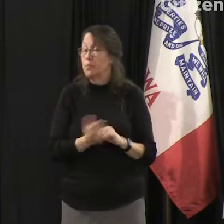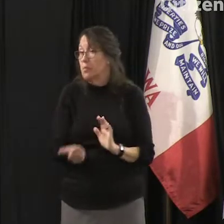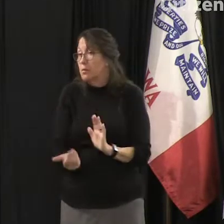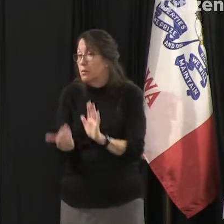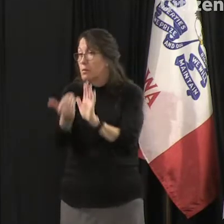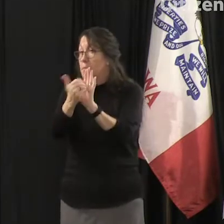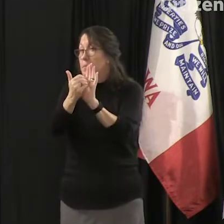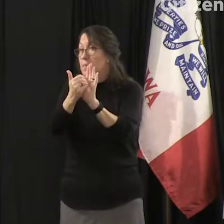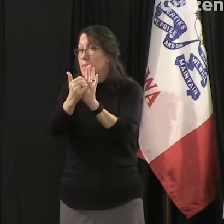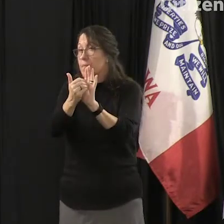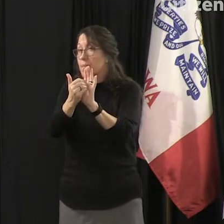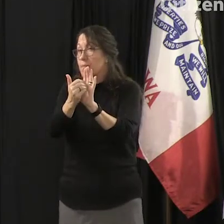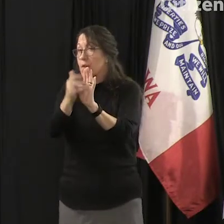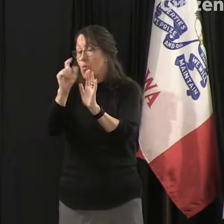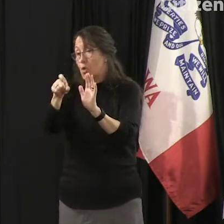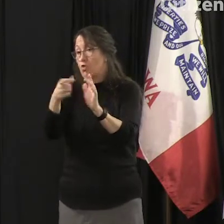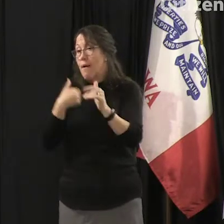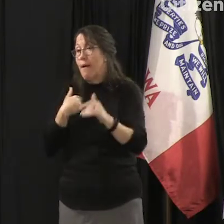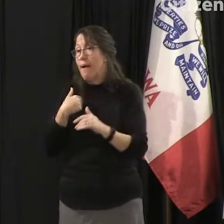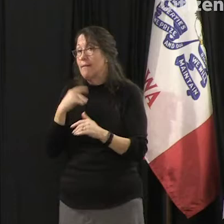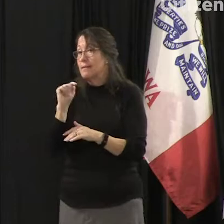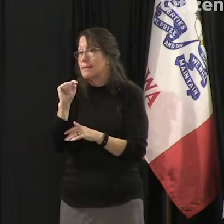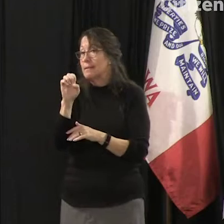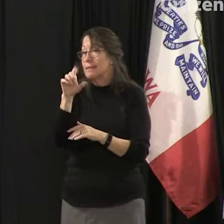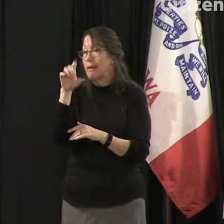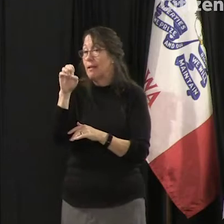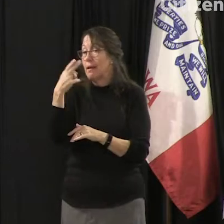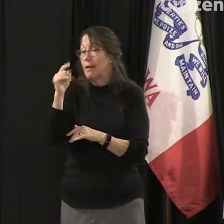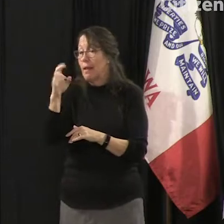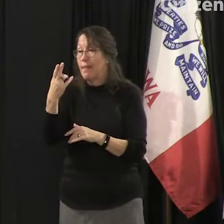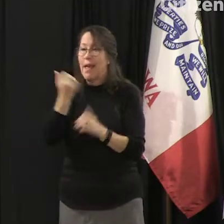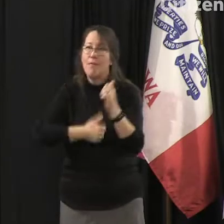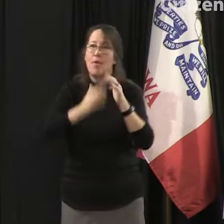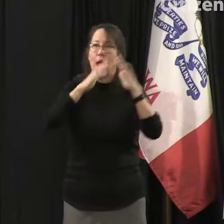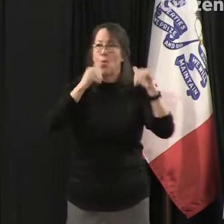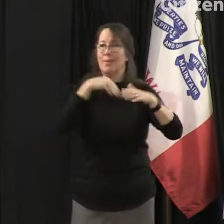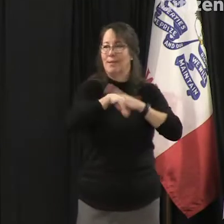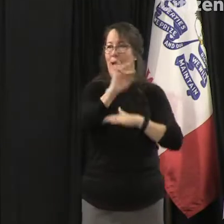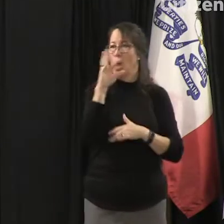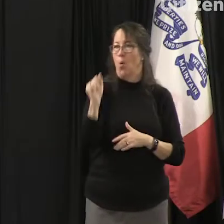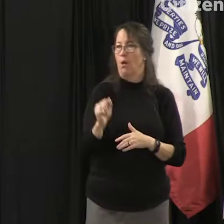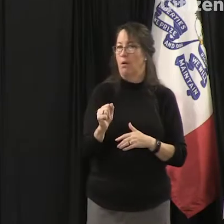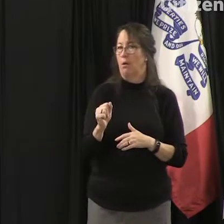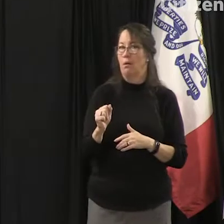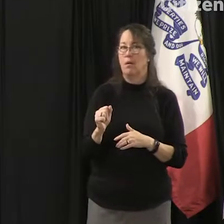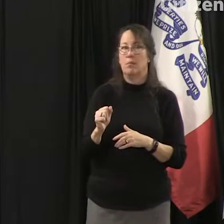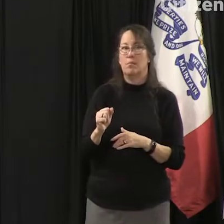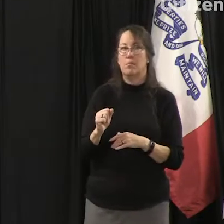again, we ought to be having telehealth to every house in the state of Iowa.